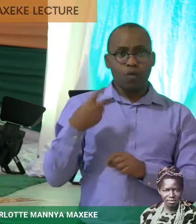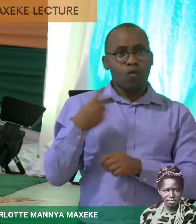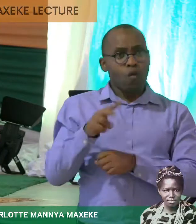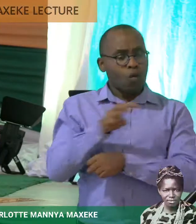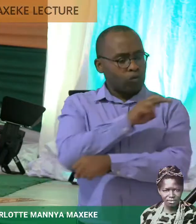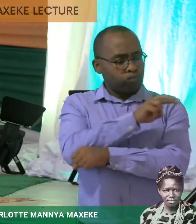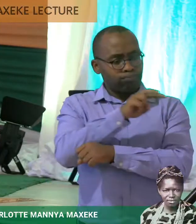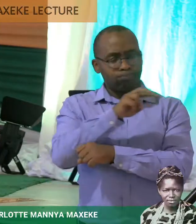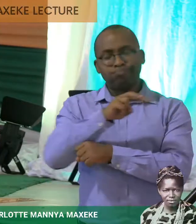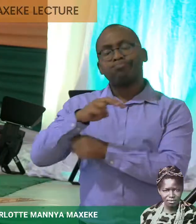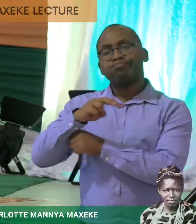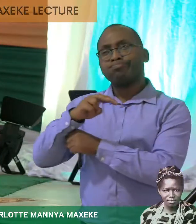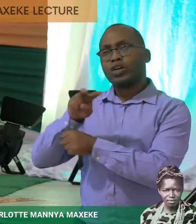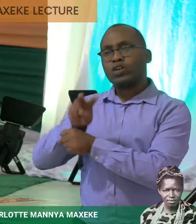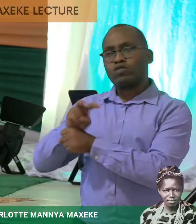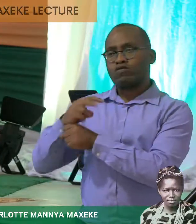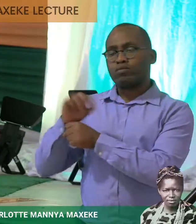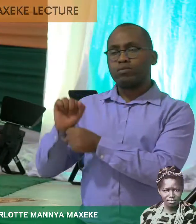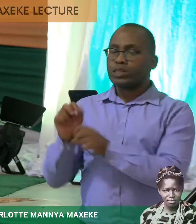inxaxheba kwezopolitiko